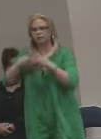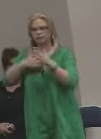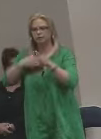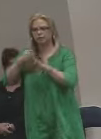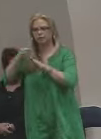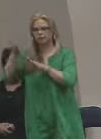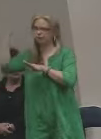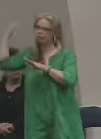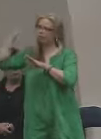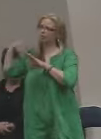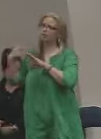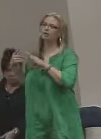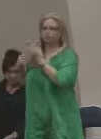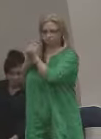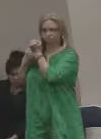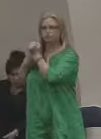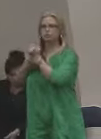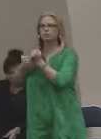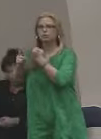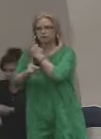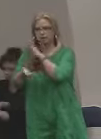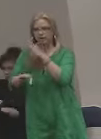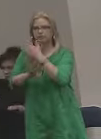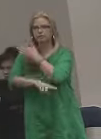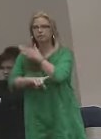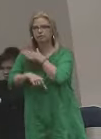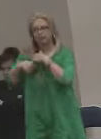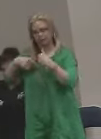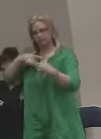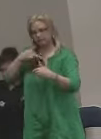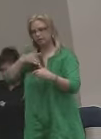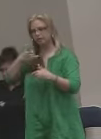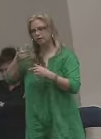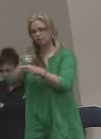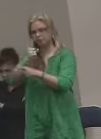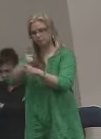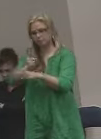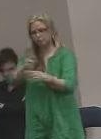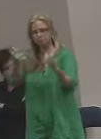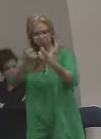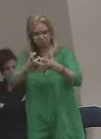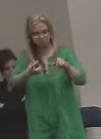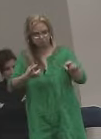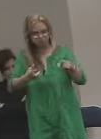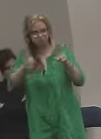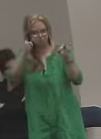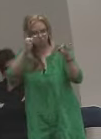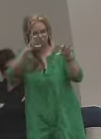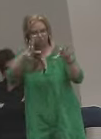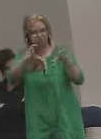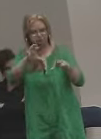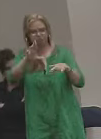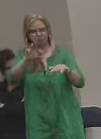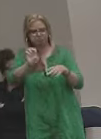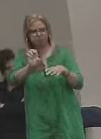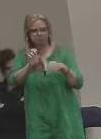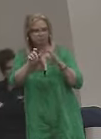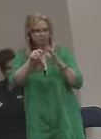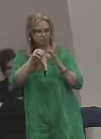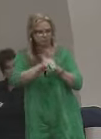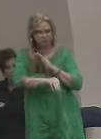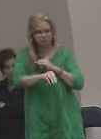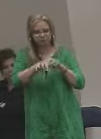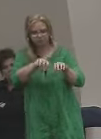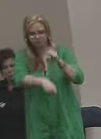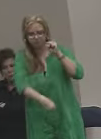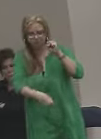favor of the death penalty. I believe that it was appropriate for those who committed vicious crimes, such as murder, involving rapes,